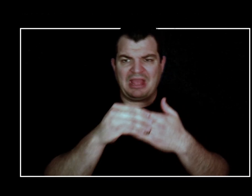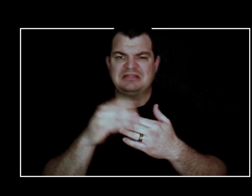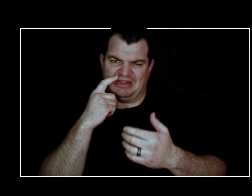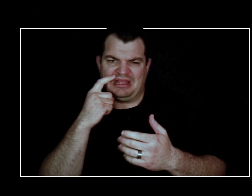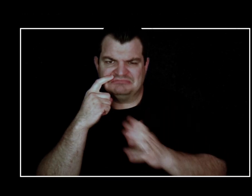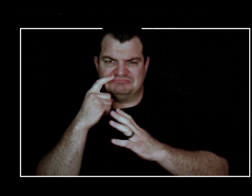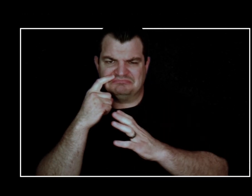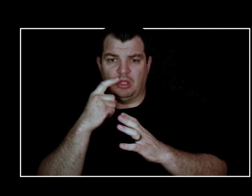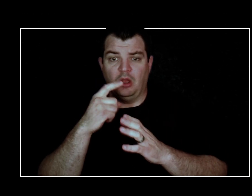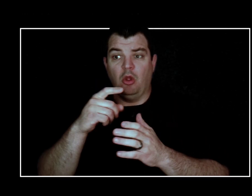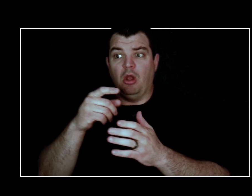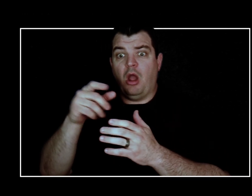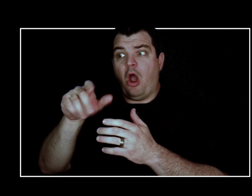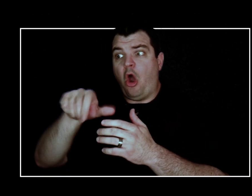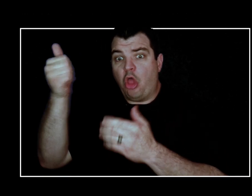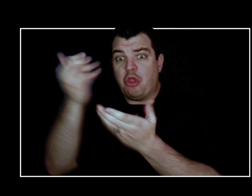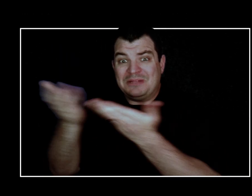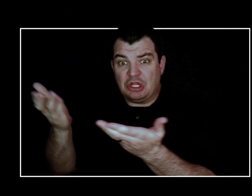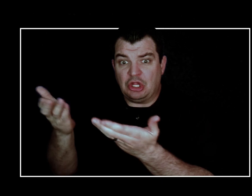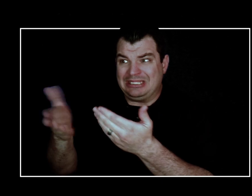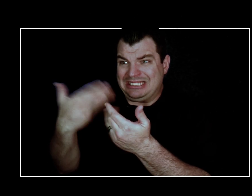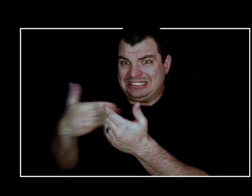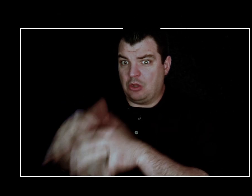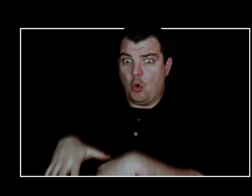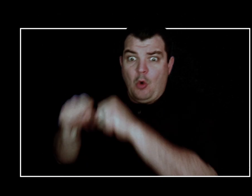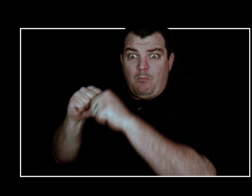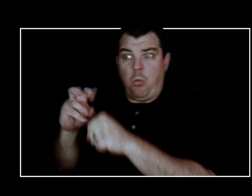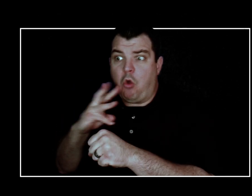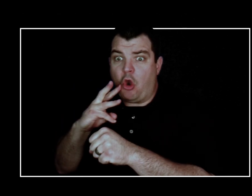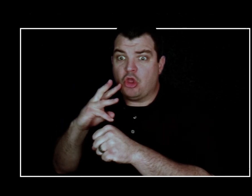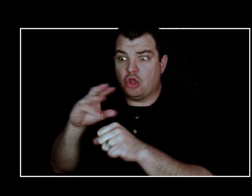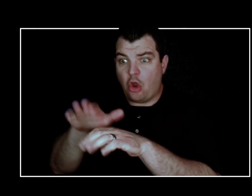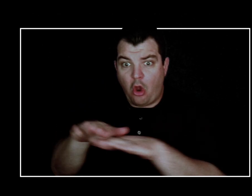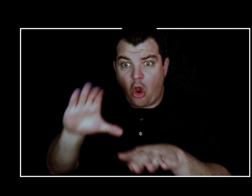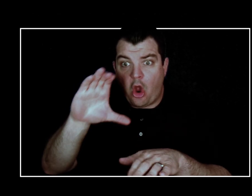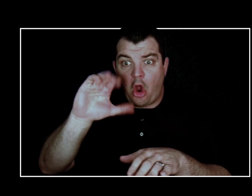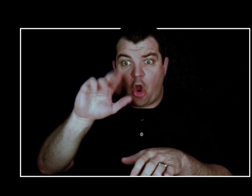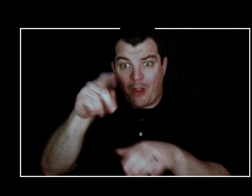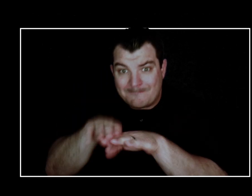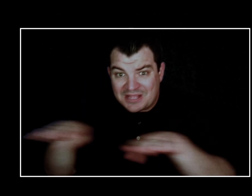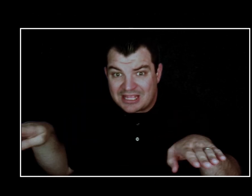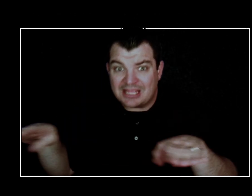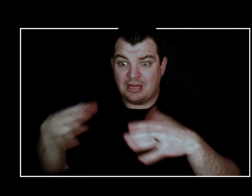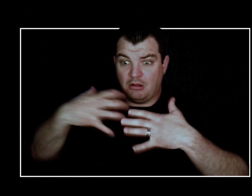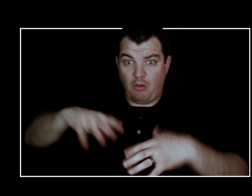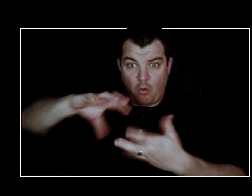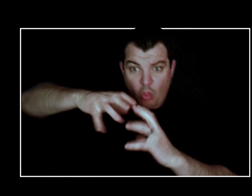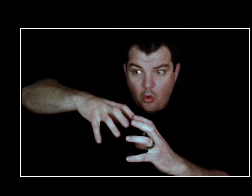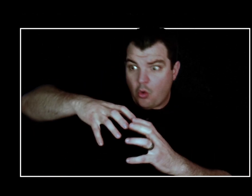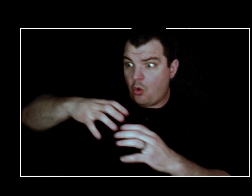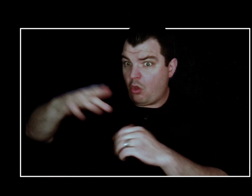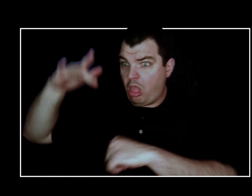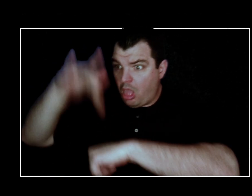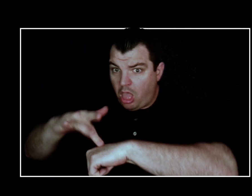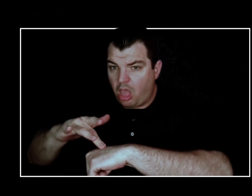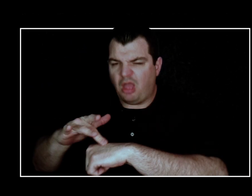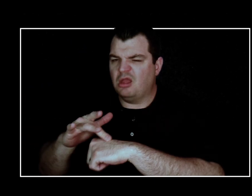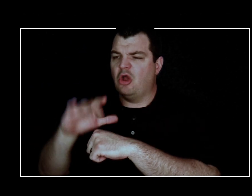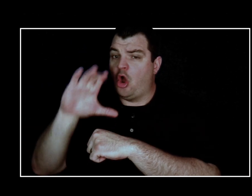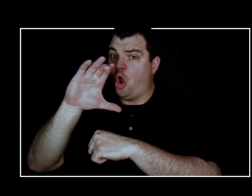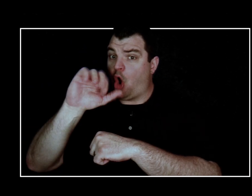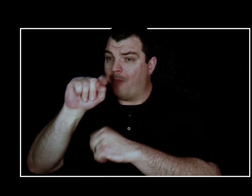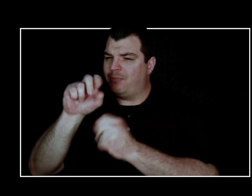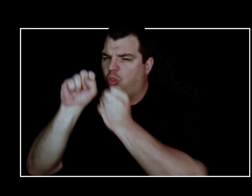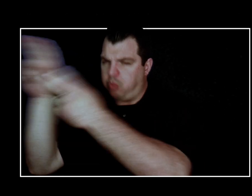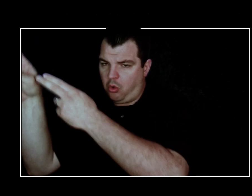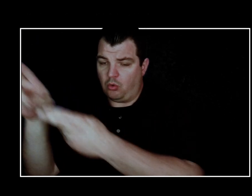glass. Throw away materials that easily absorb water, like carpets. Wash clothes that have